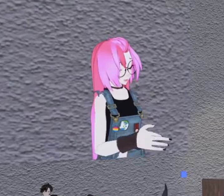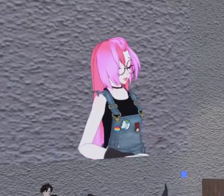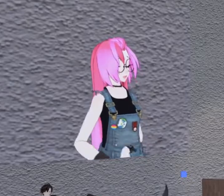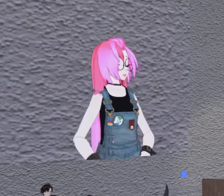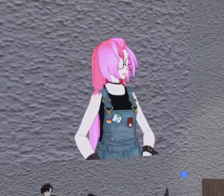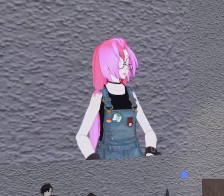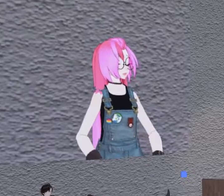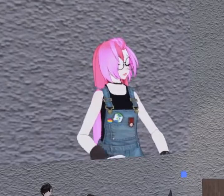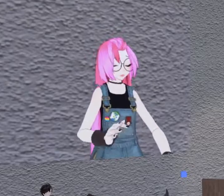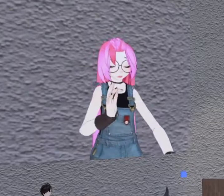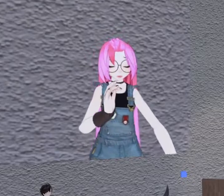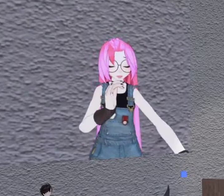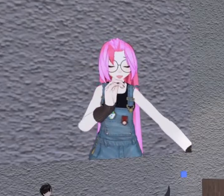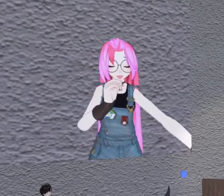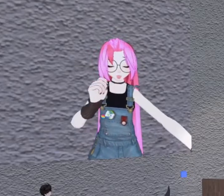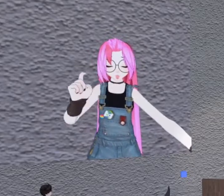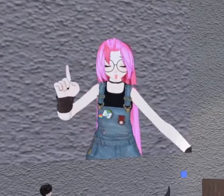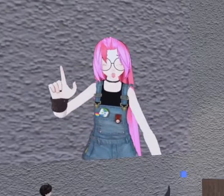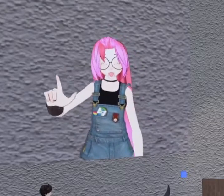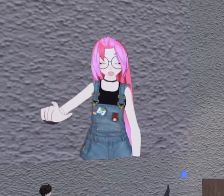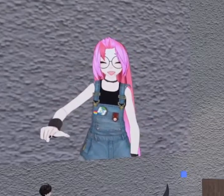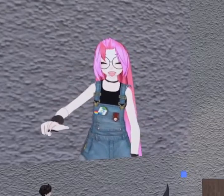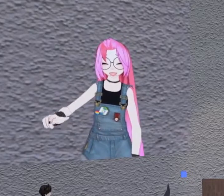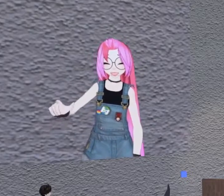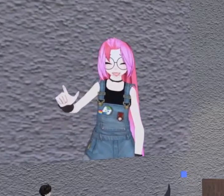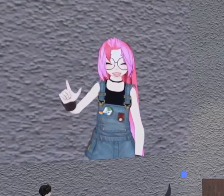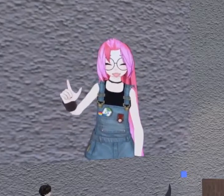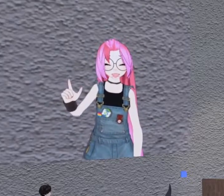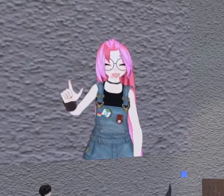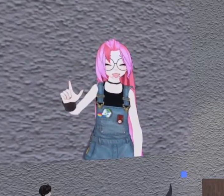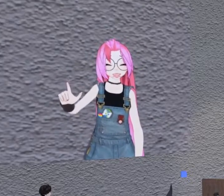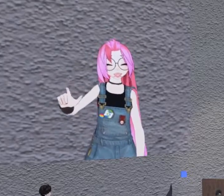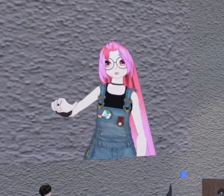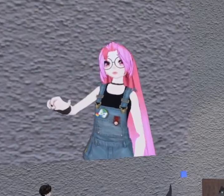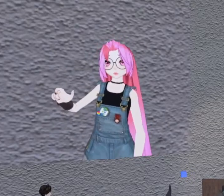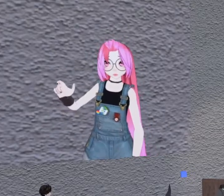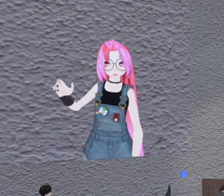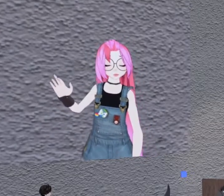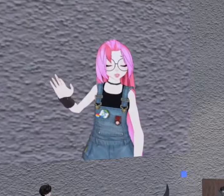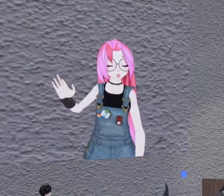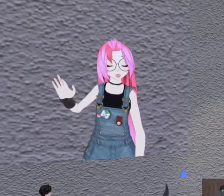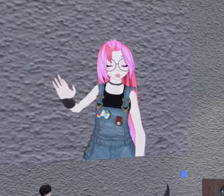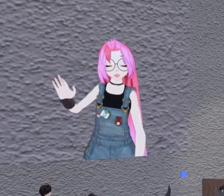Yep. And then cool, not as in like you're a cool cat, like weather.